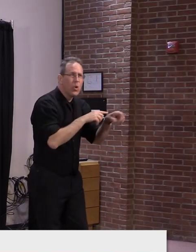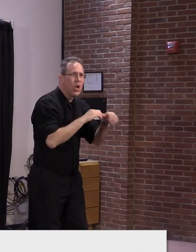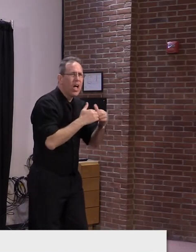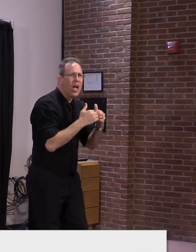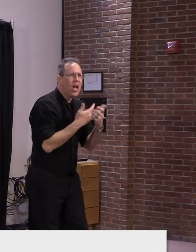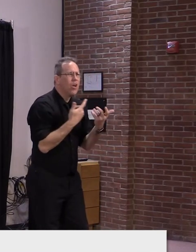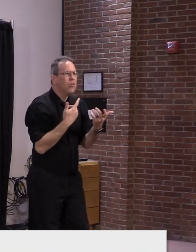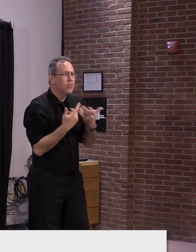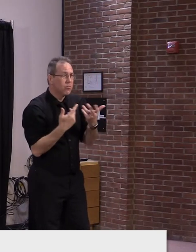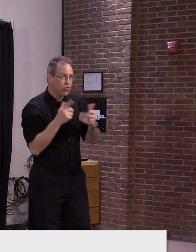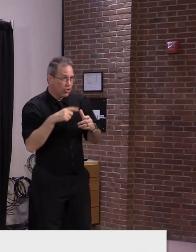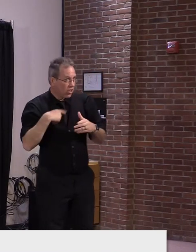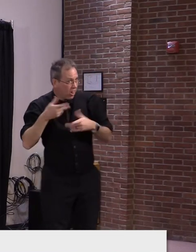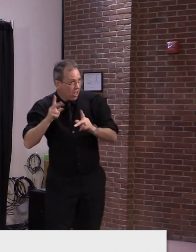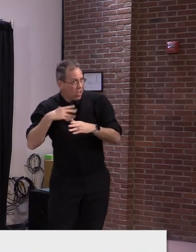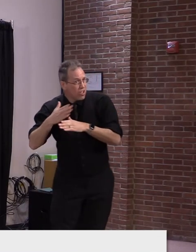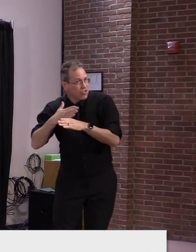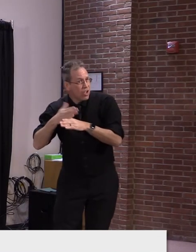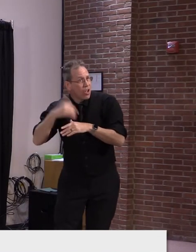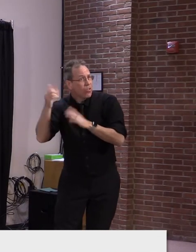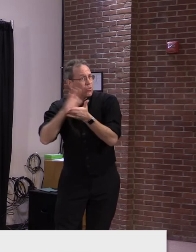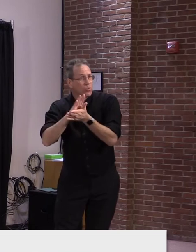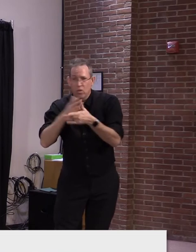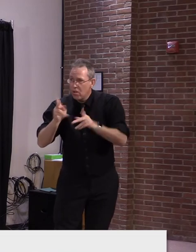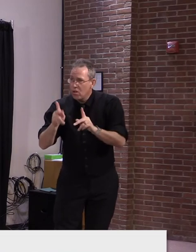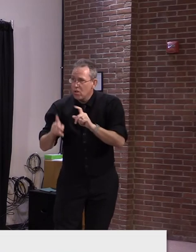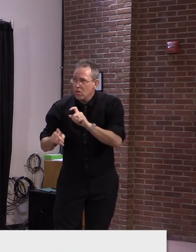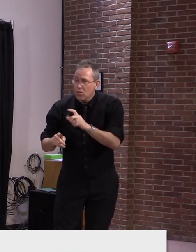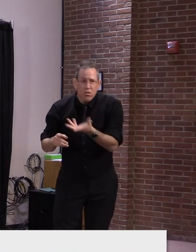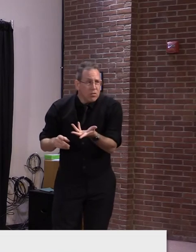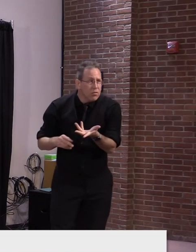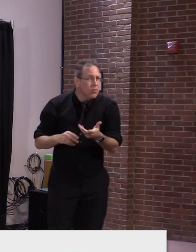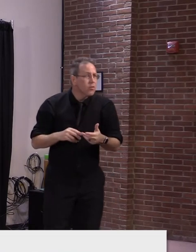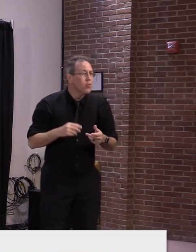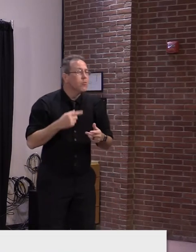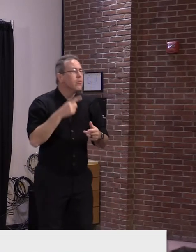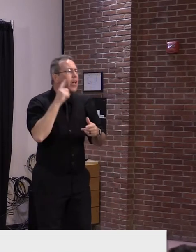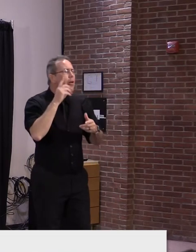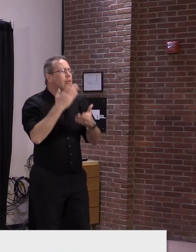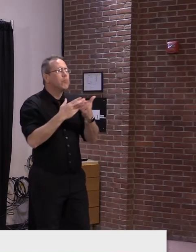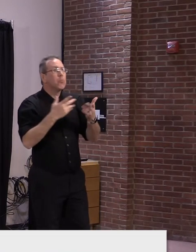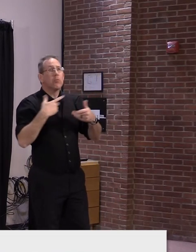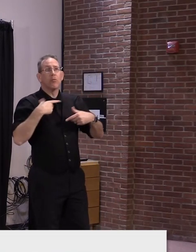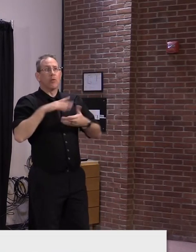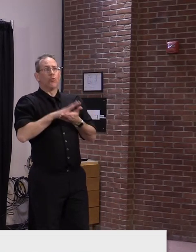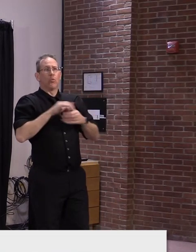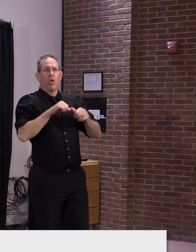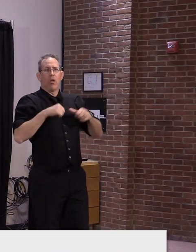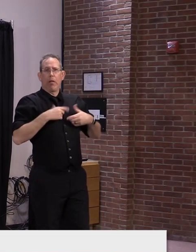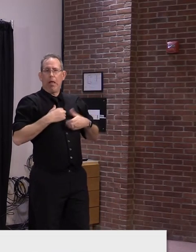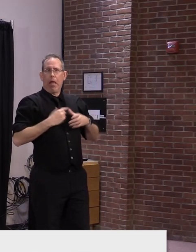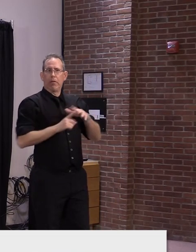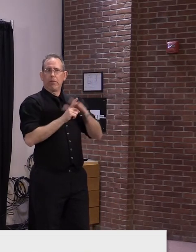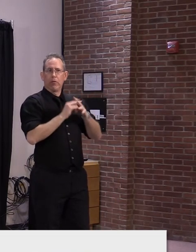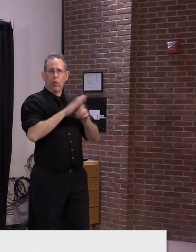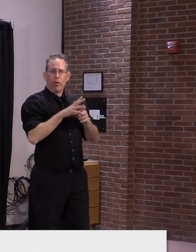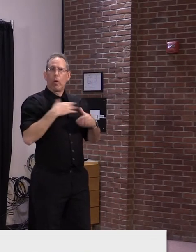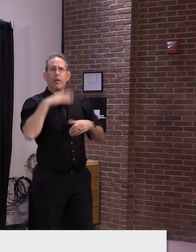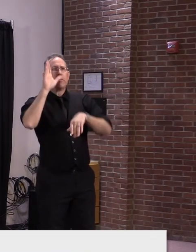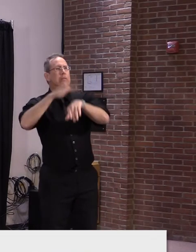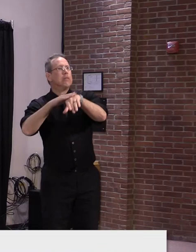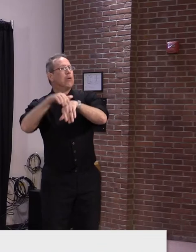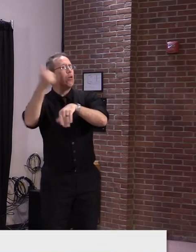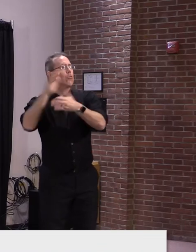from sharing some of that information in order to help people understand if they've been exposed? I'm wondering if Deputy